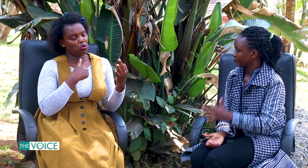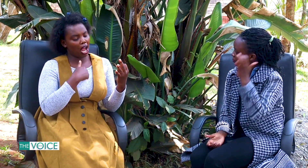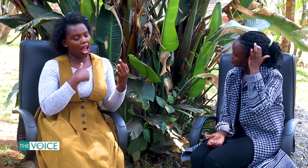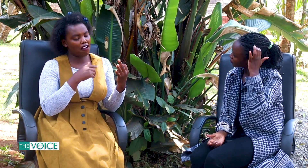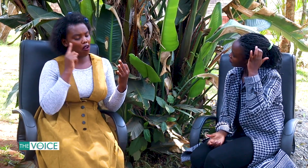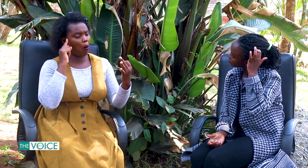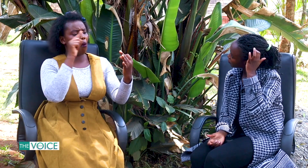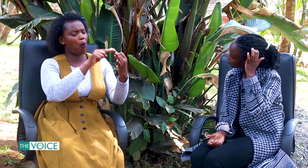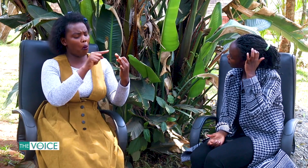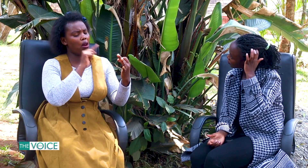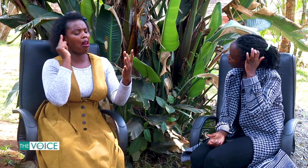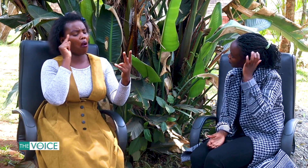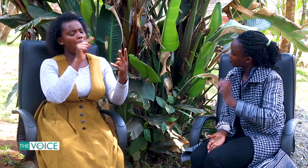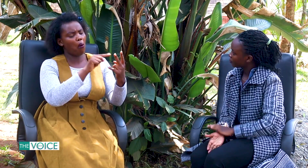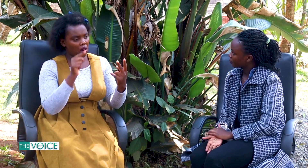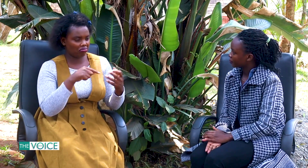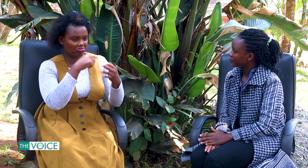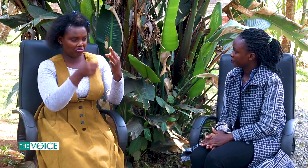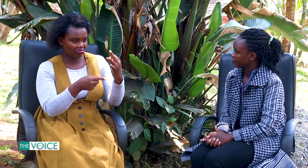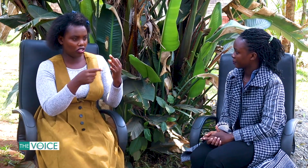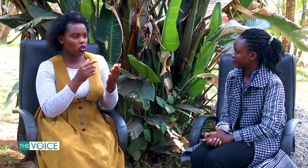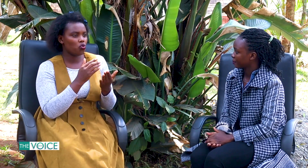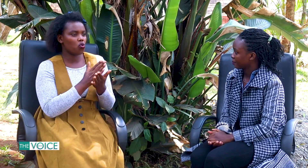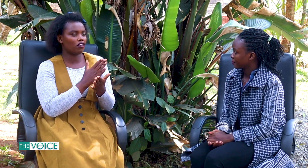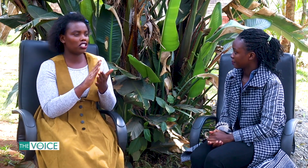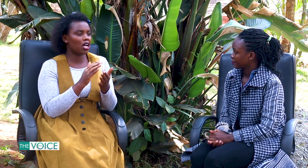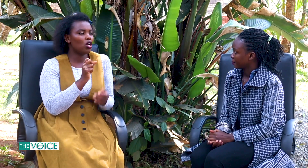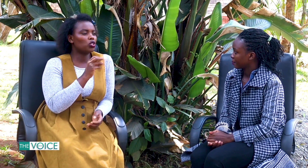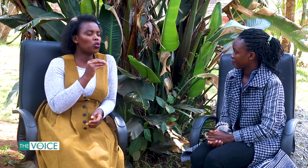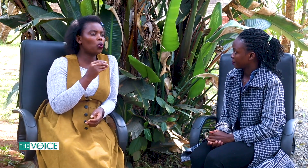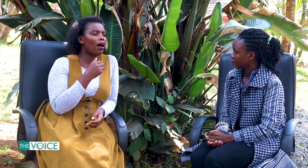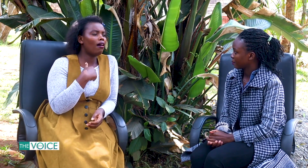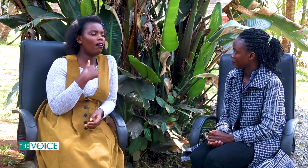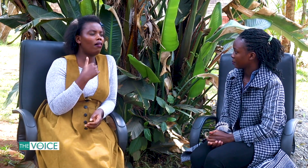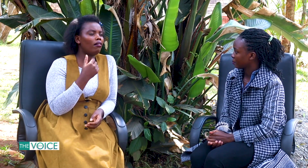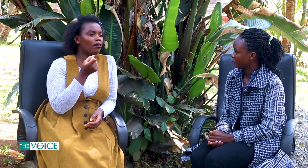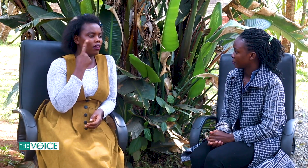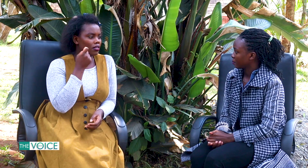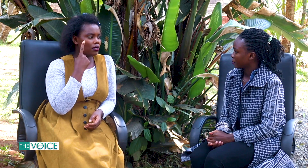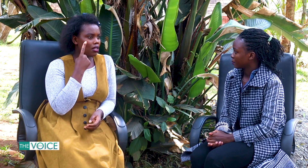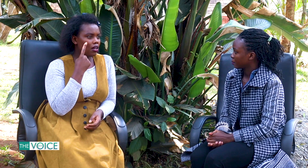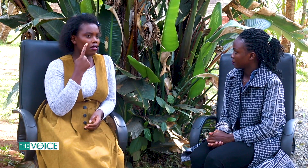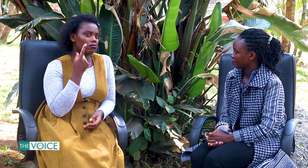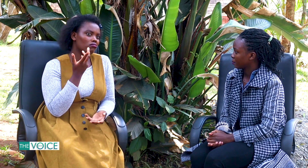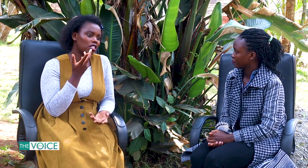You have talked about, you focus on 3 areas or 3 sectors. And I do understand,